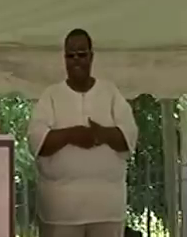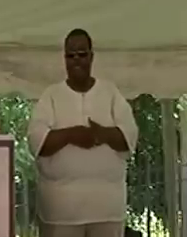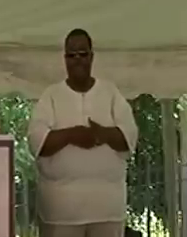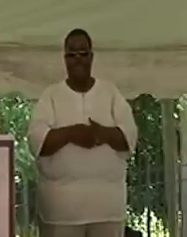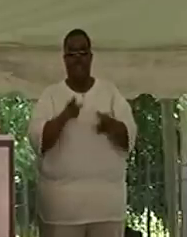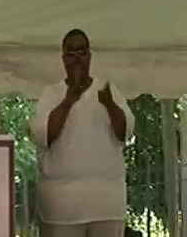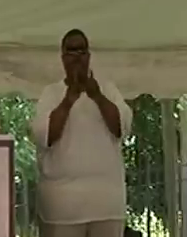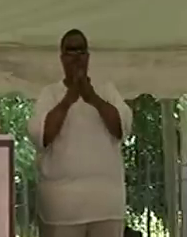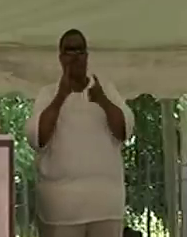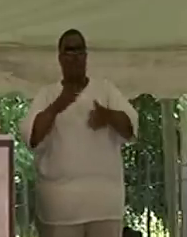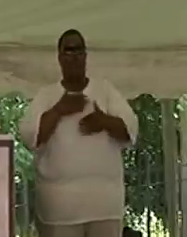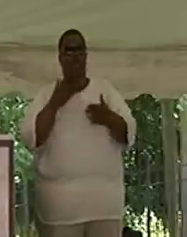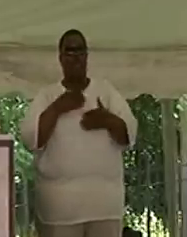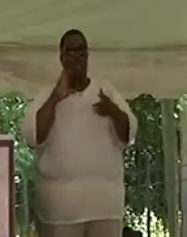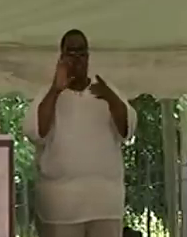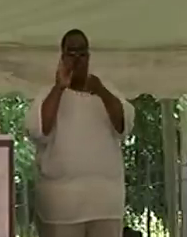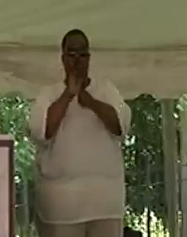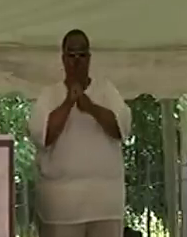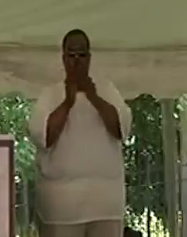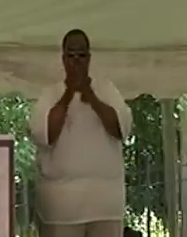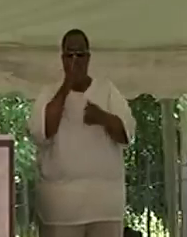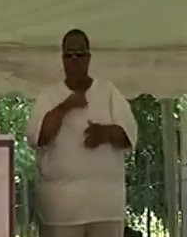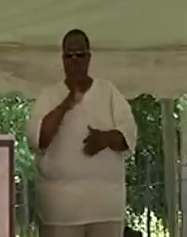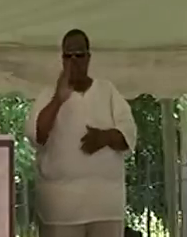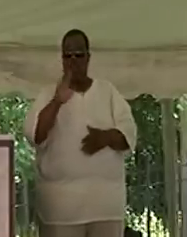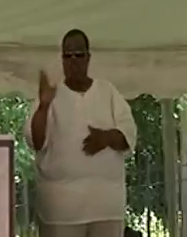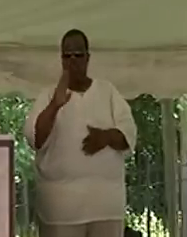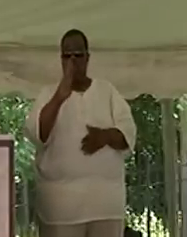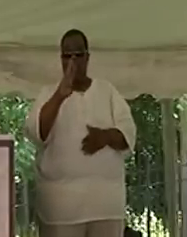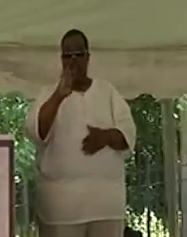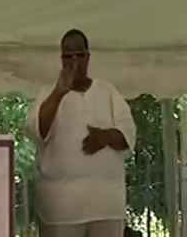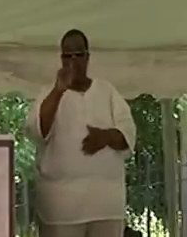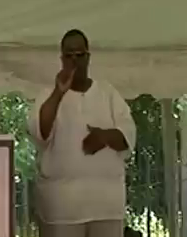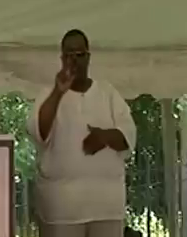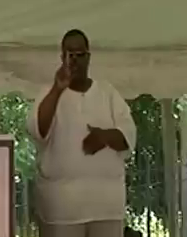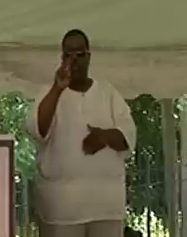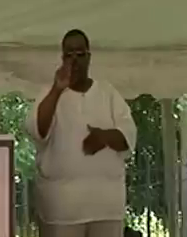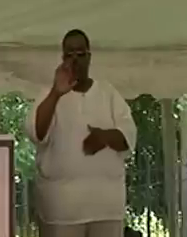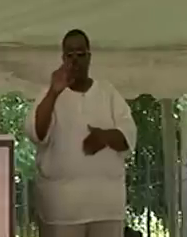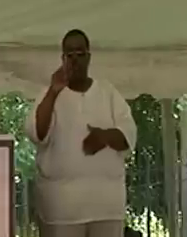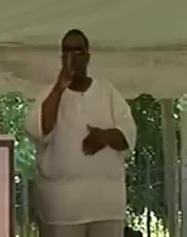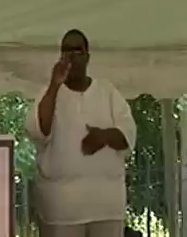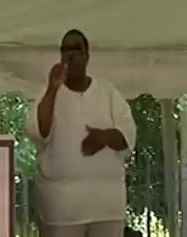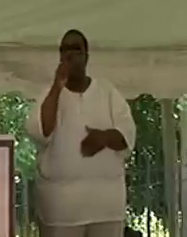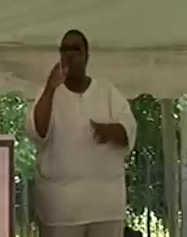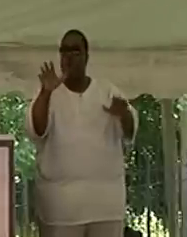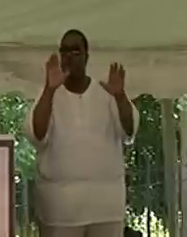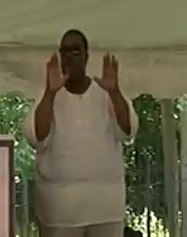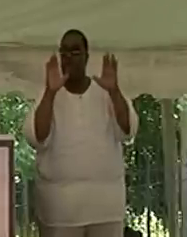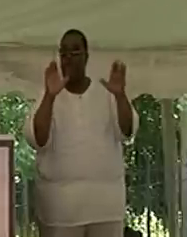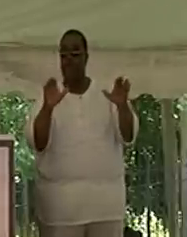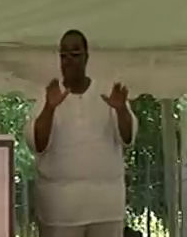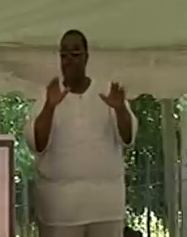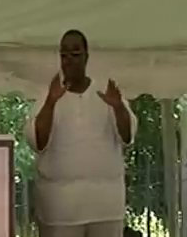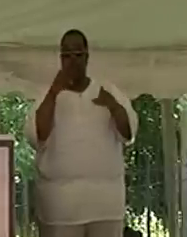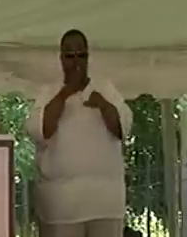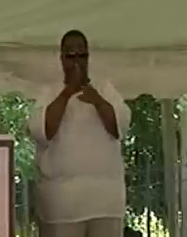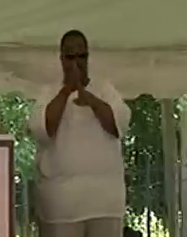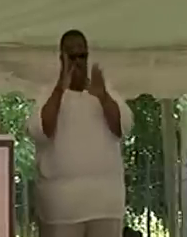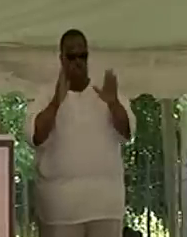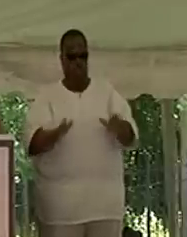And I'm also delighted to work with this lady to my right. Brenda Donald is really just a fantastic